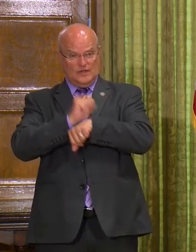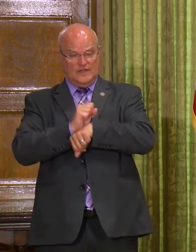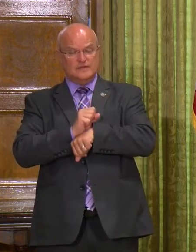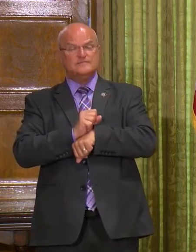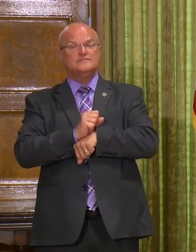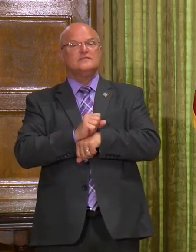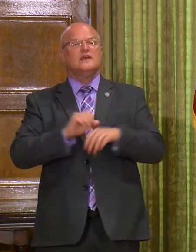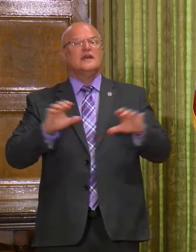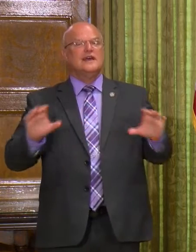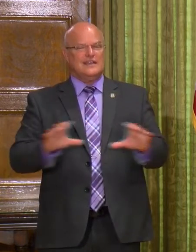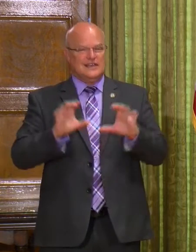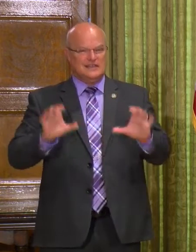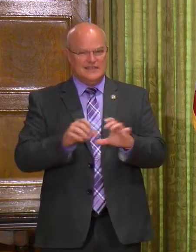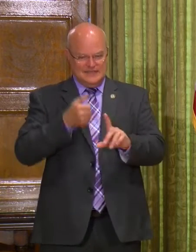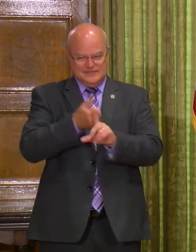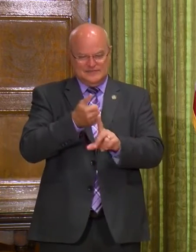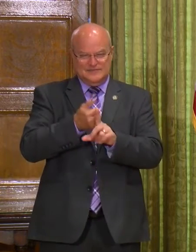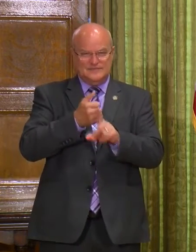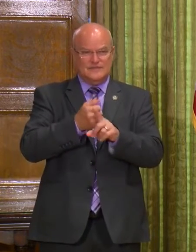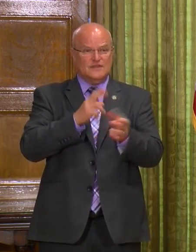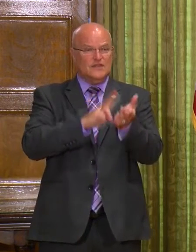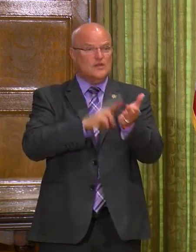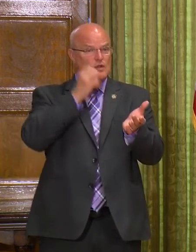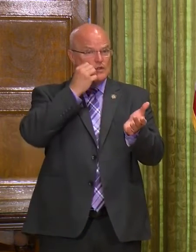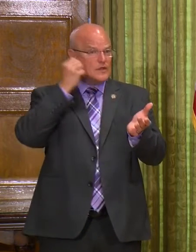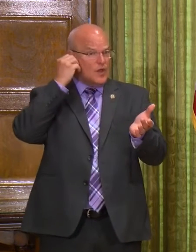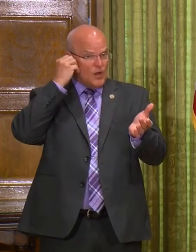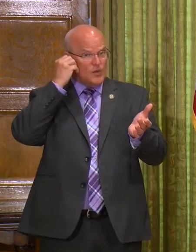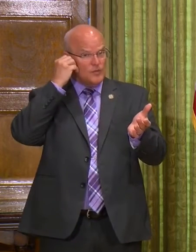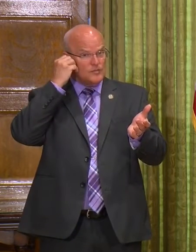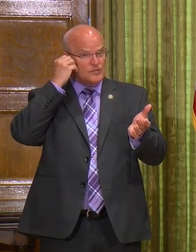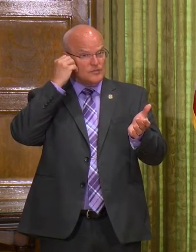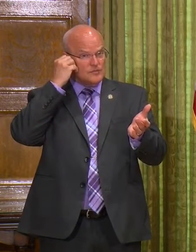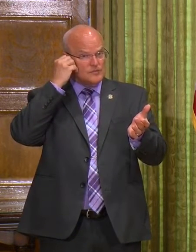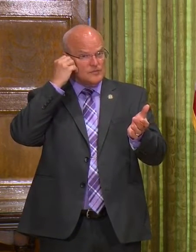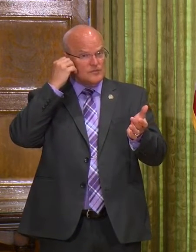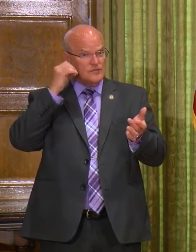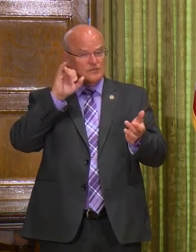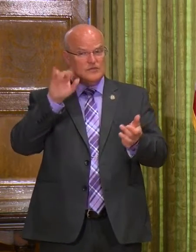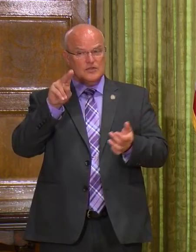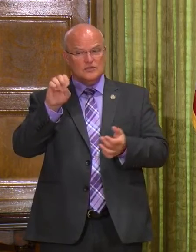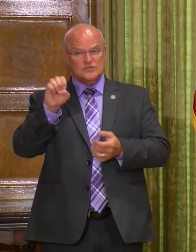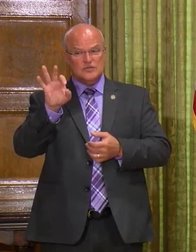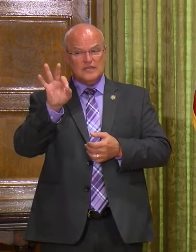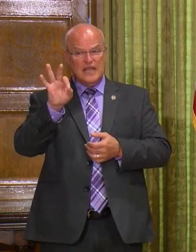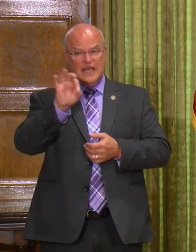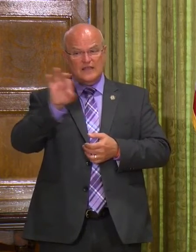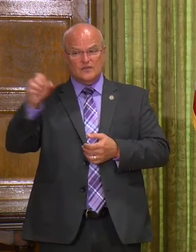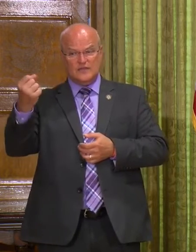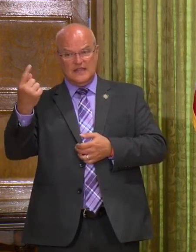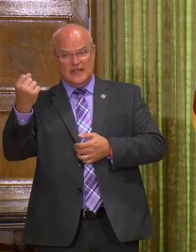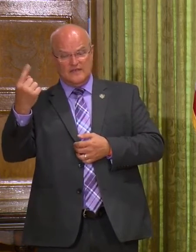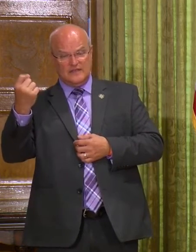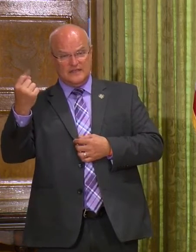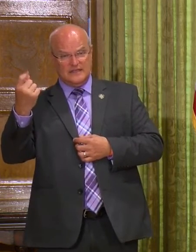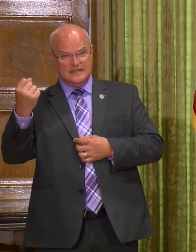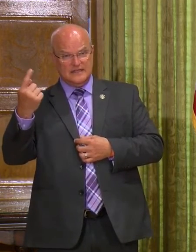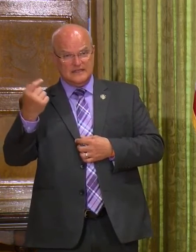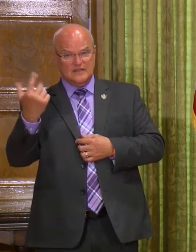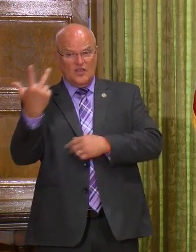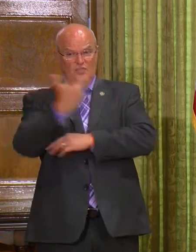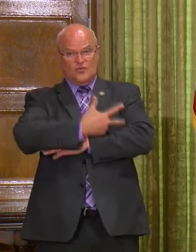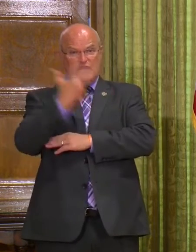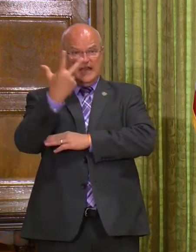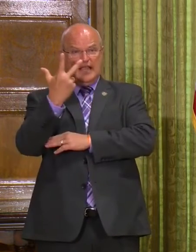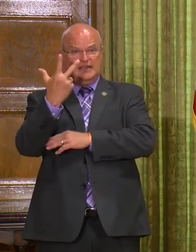in those, we'll do the nursing home June 9th through the 11th, so in 3